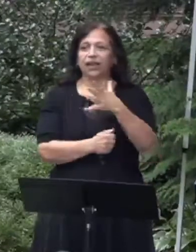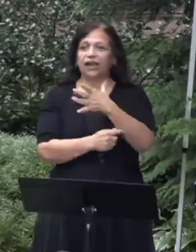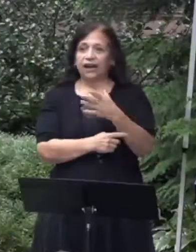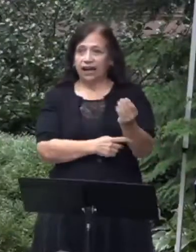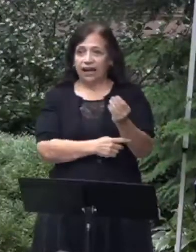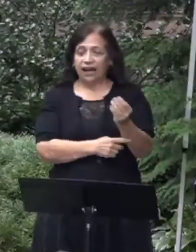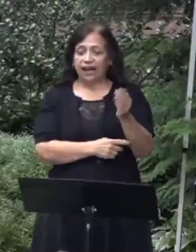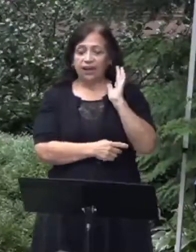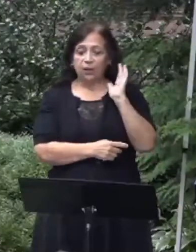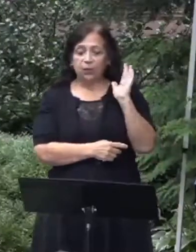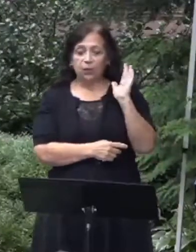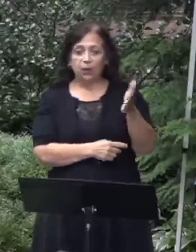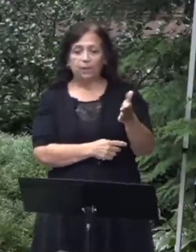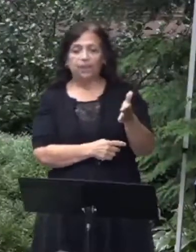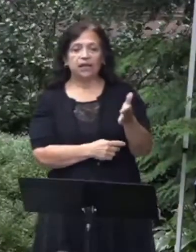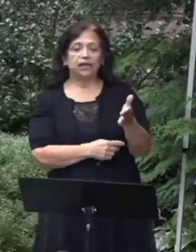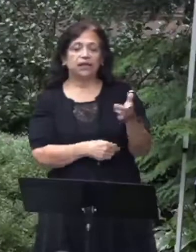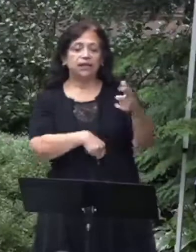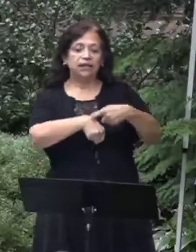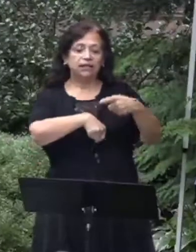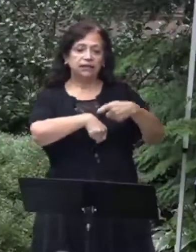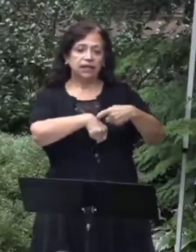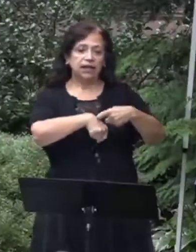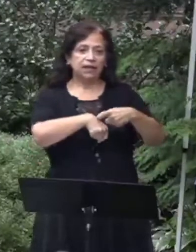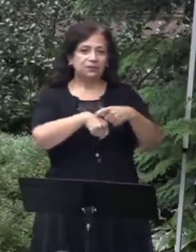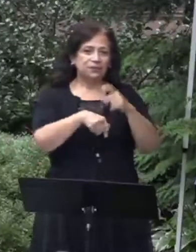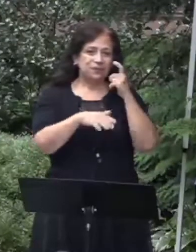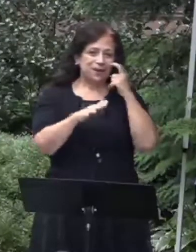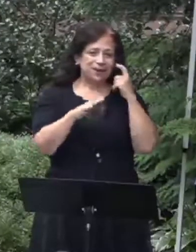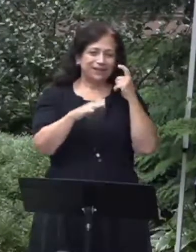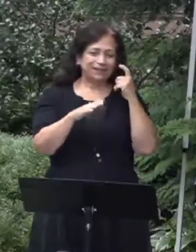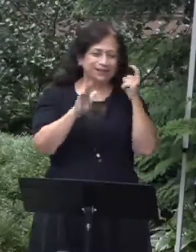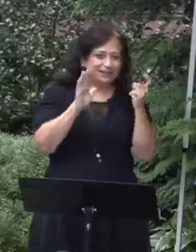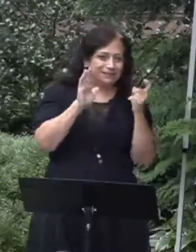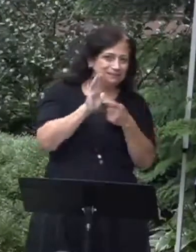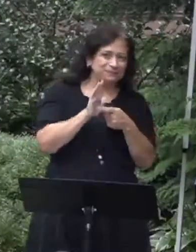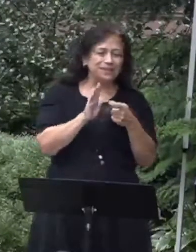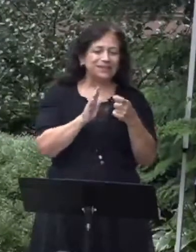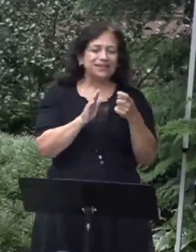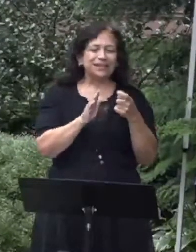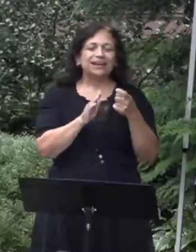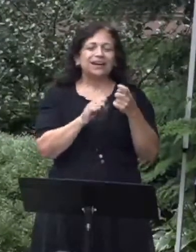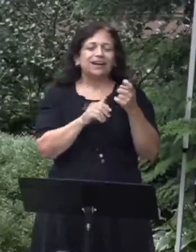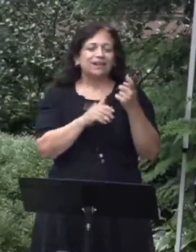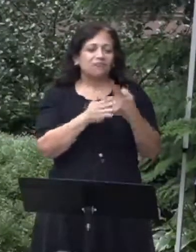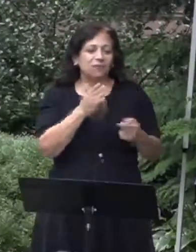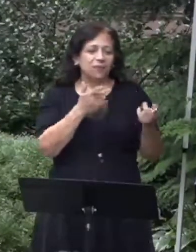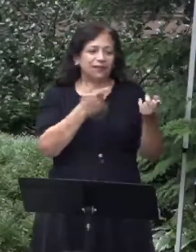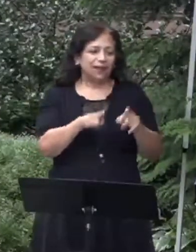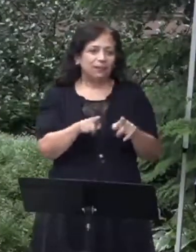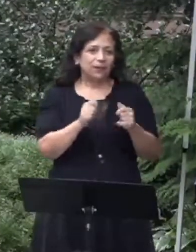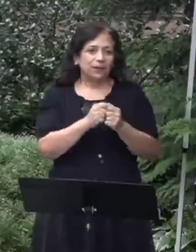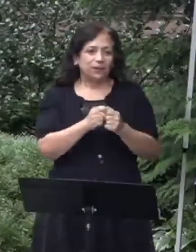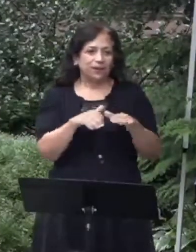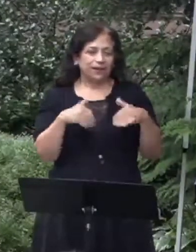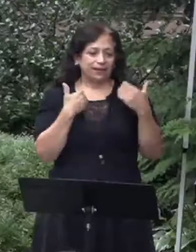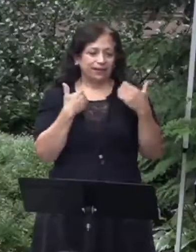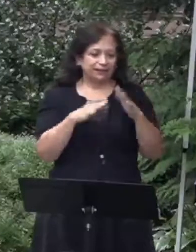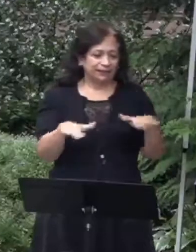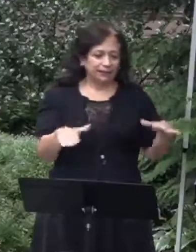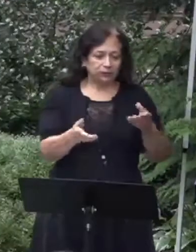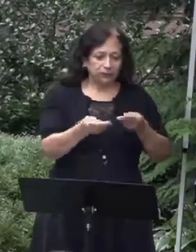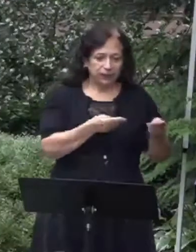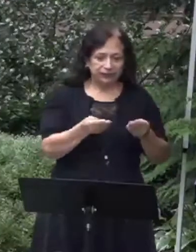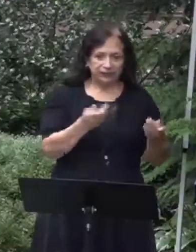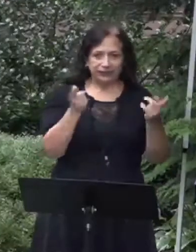And it will be a time of a sneak peek of what's going on in early life ministry. So friends,